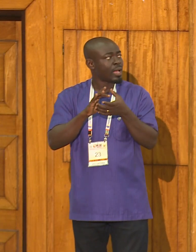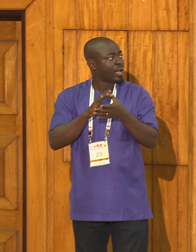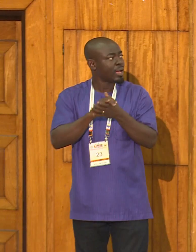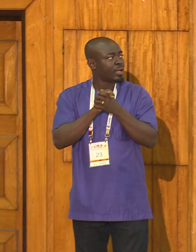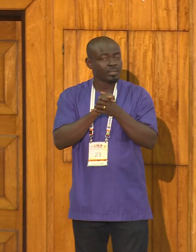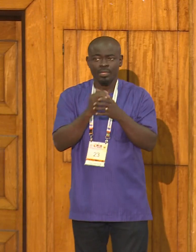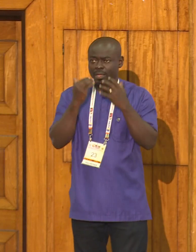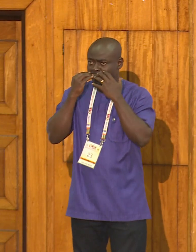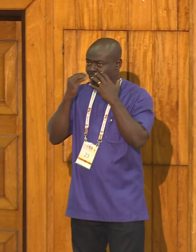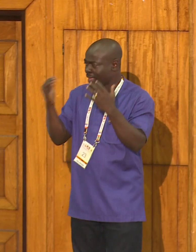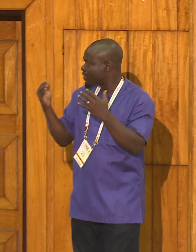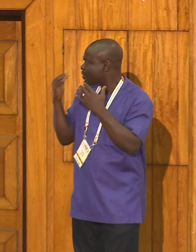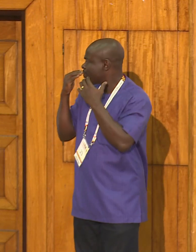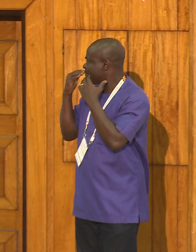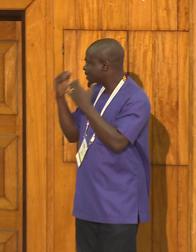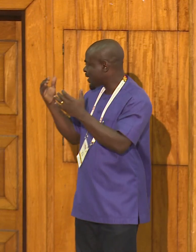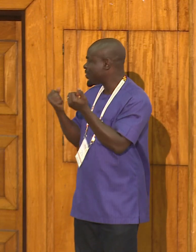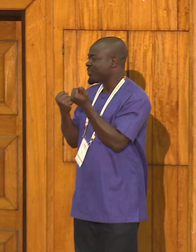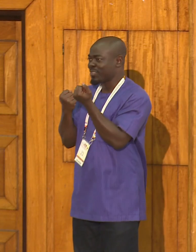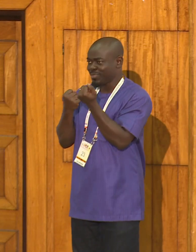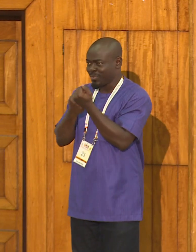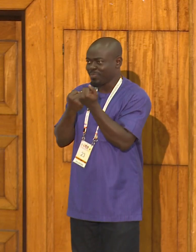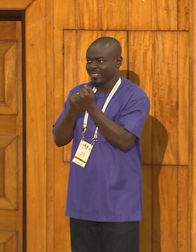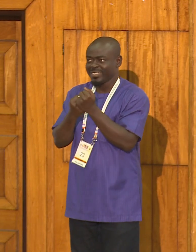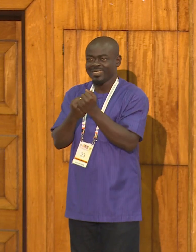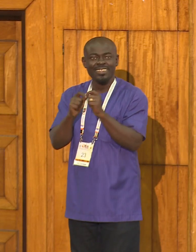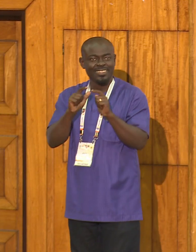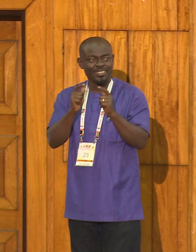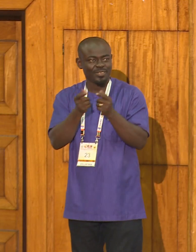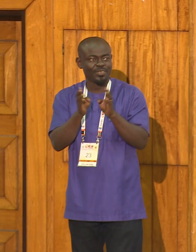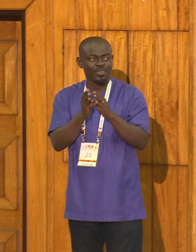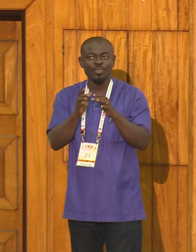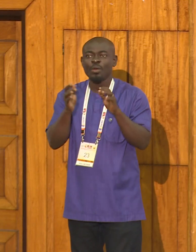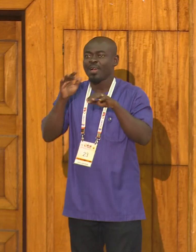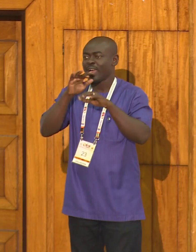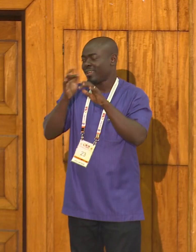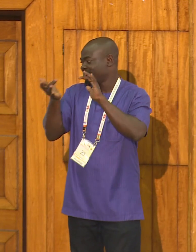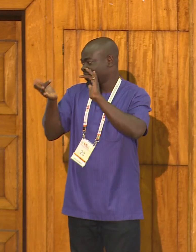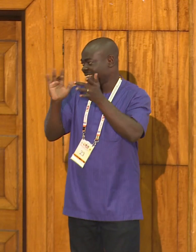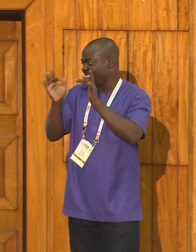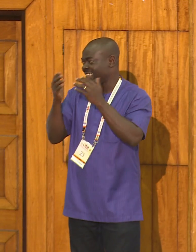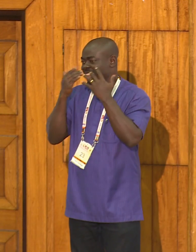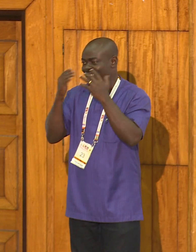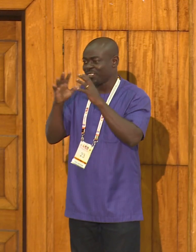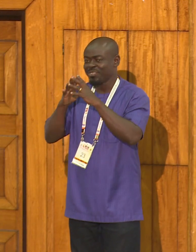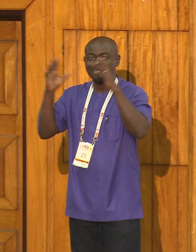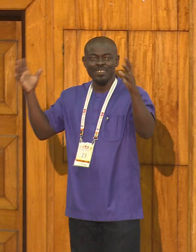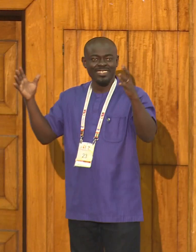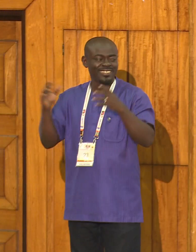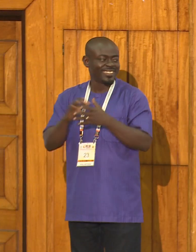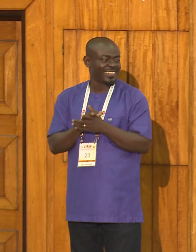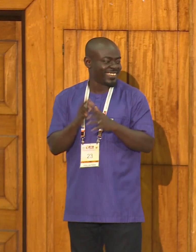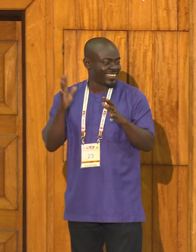for saving face of this session while online. Thank you very much.